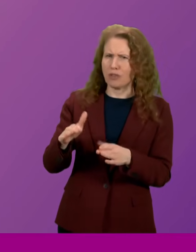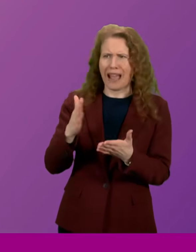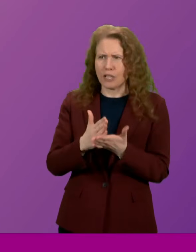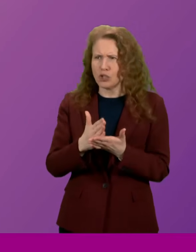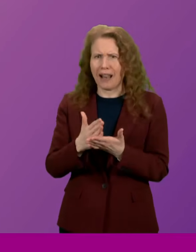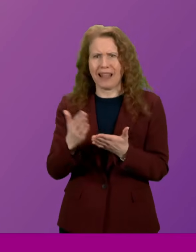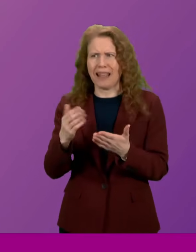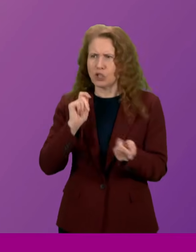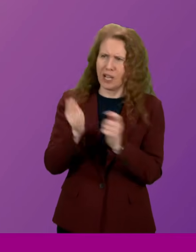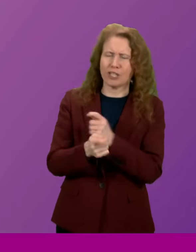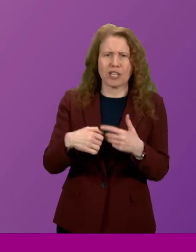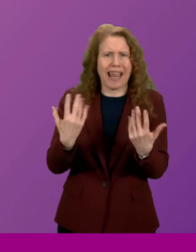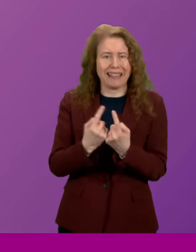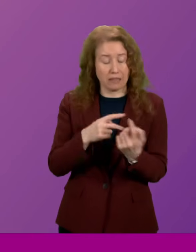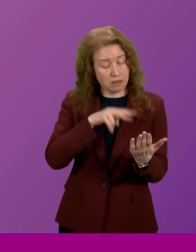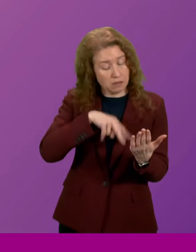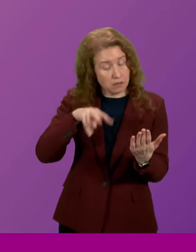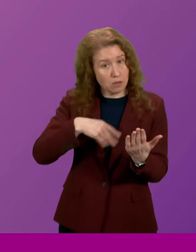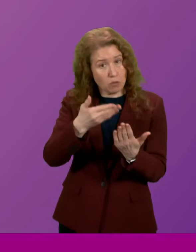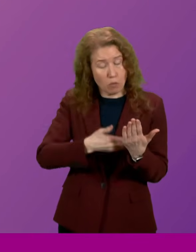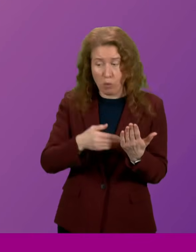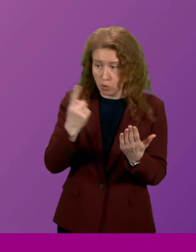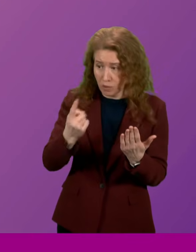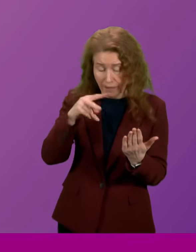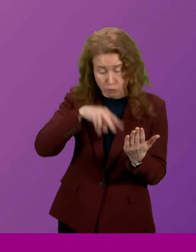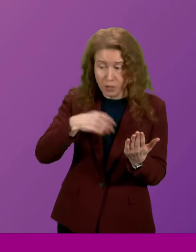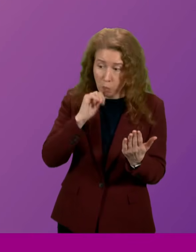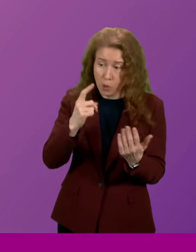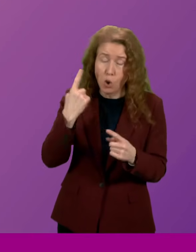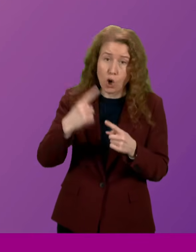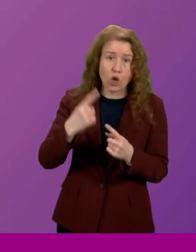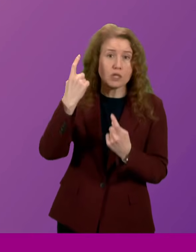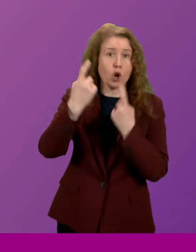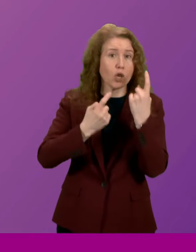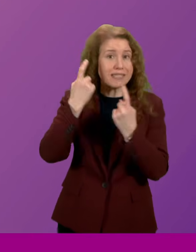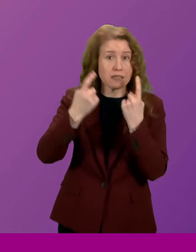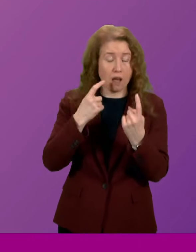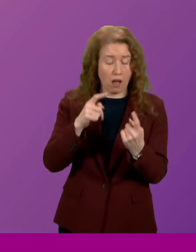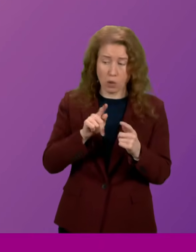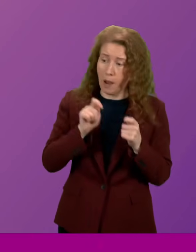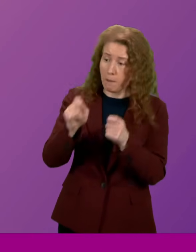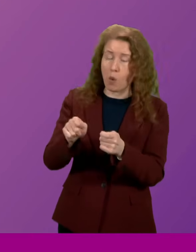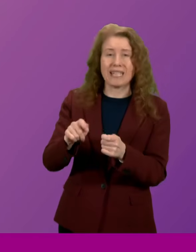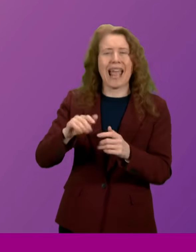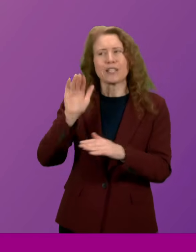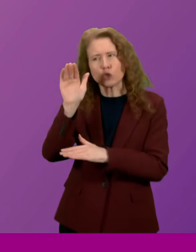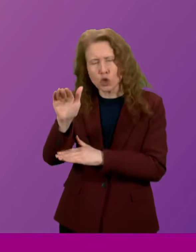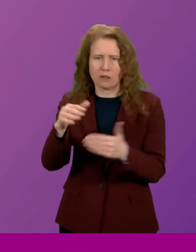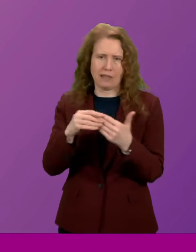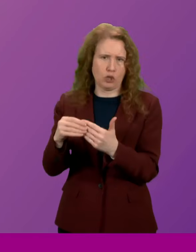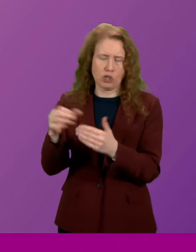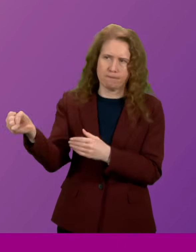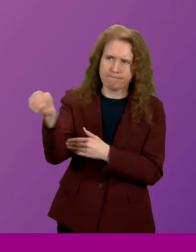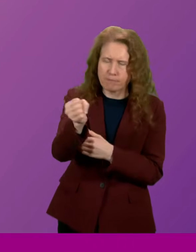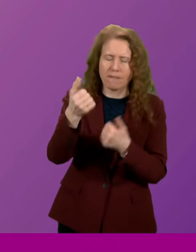business as usual. When digesting the report, can I ask, will the First Minister give urgent consideration to appointing external leadership to